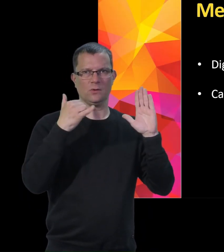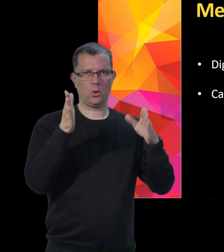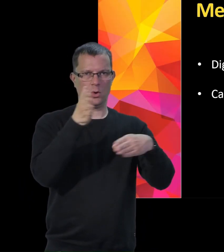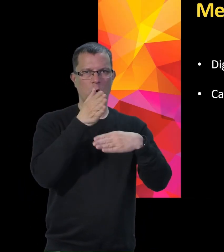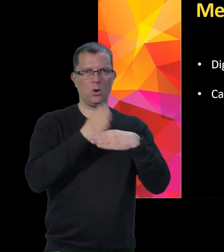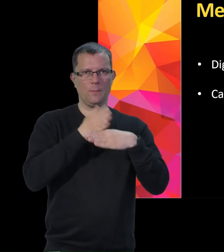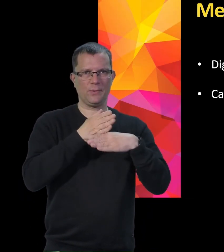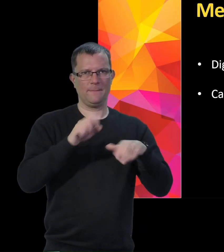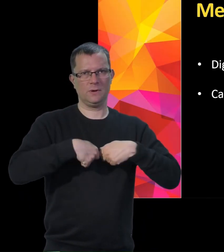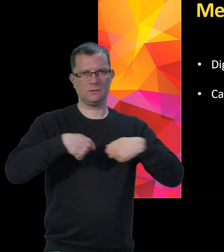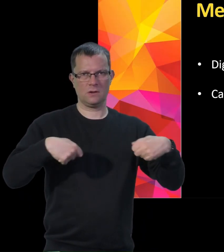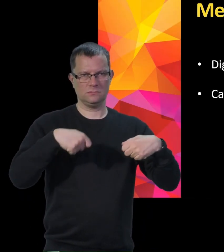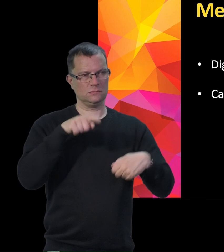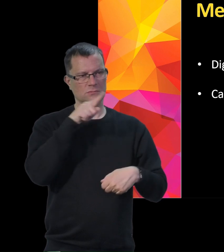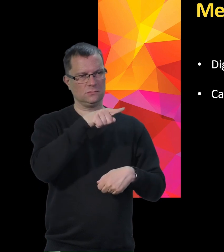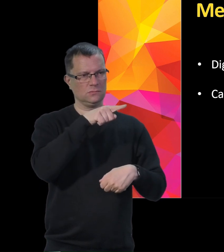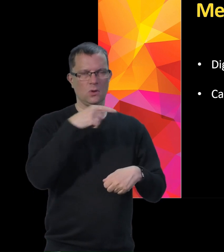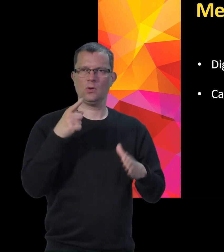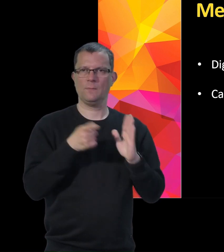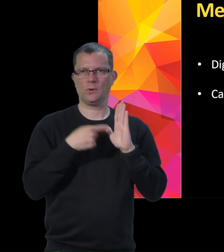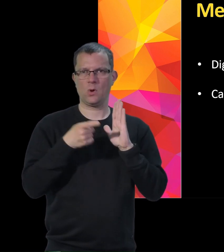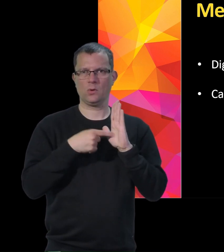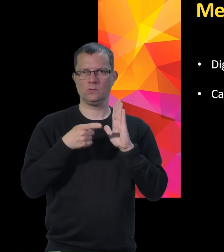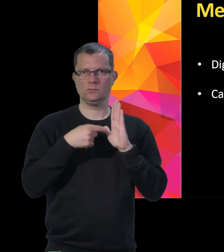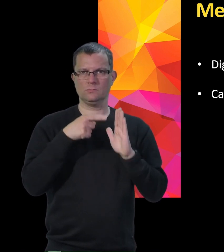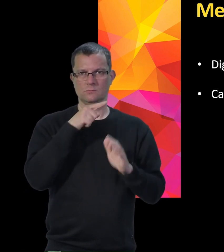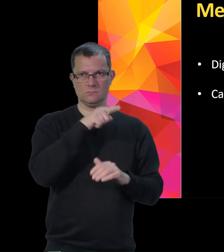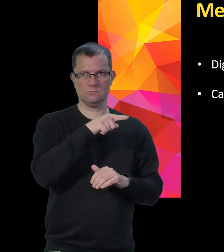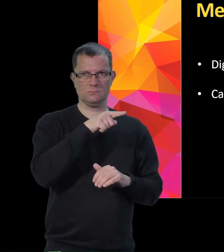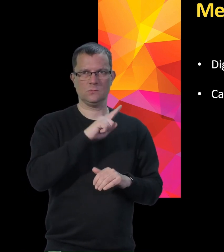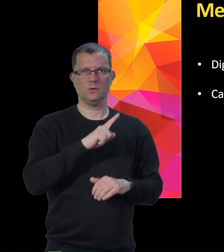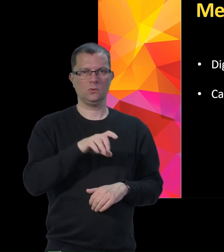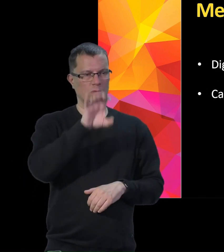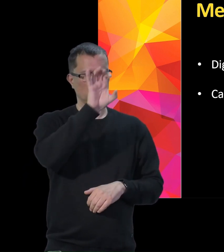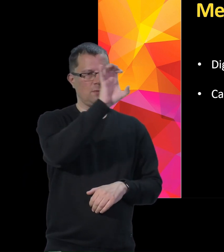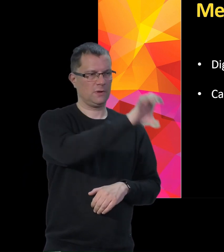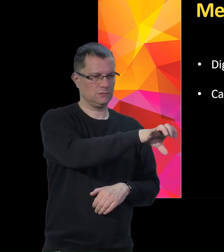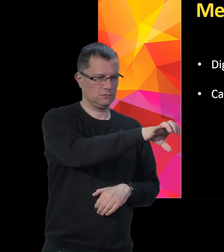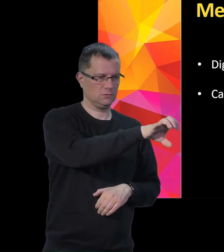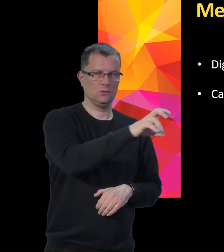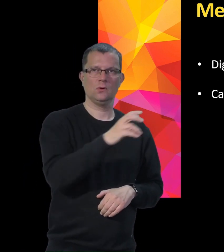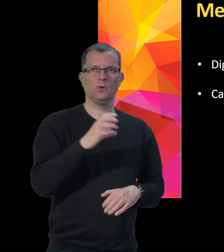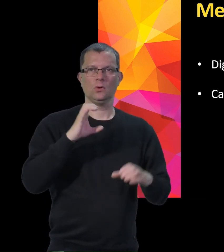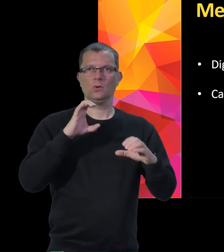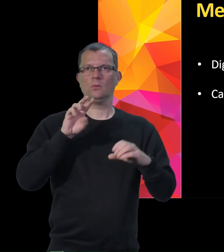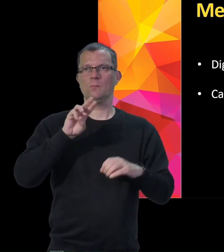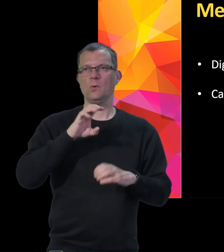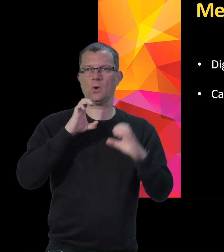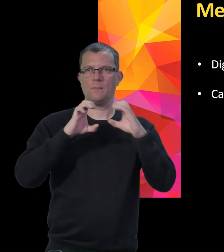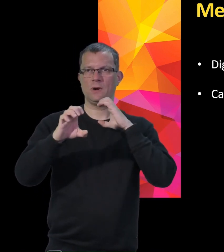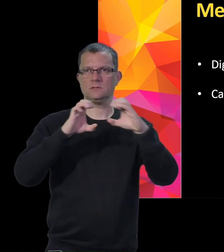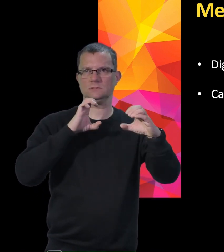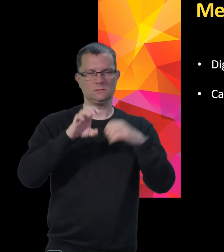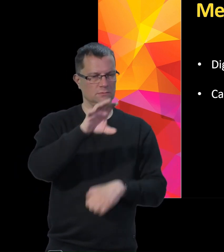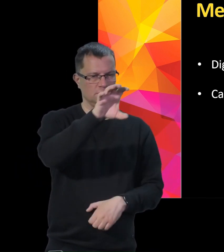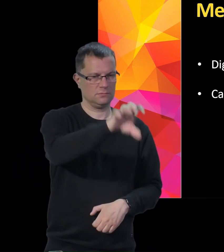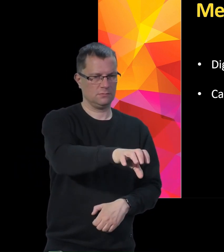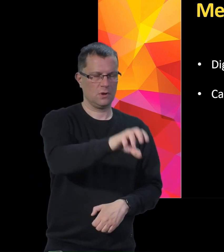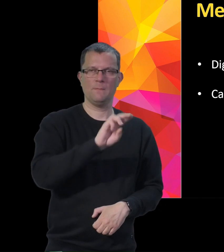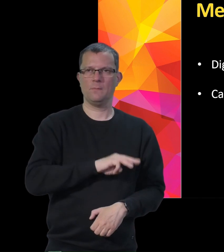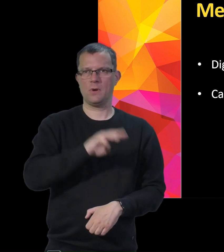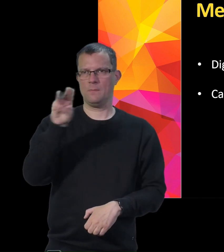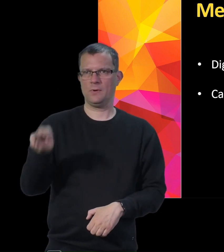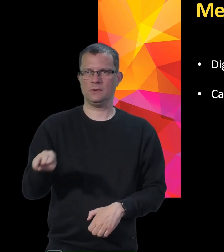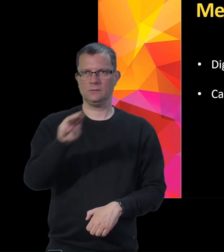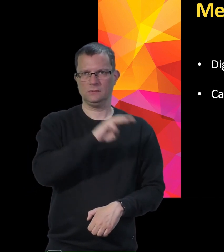assistive products they used in different domains. These domains were communication,